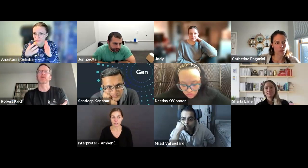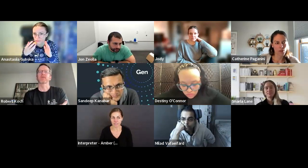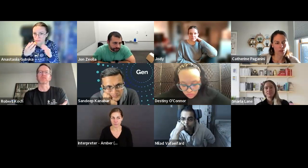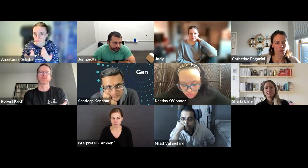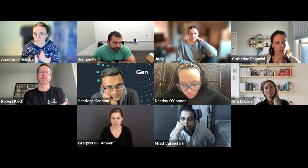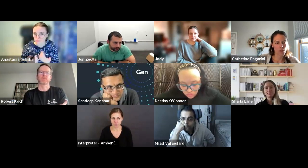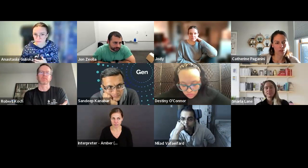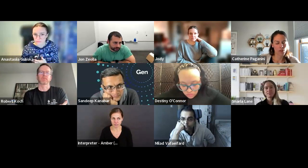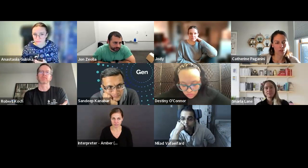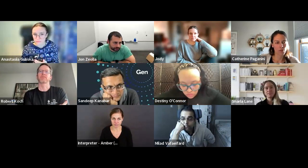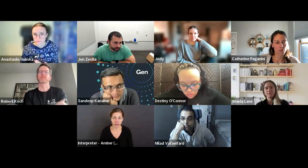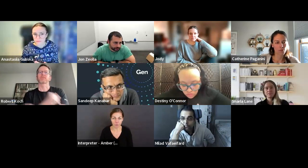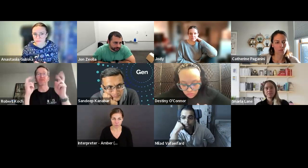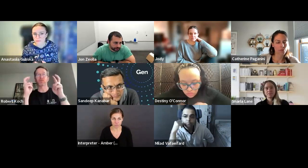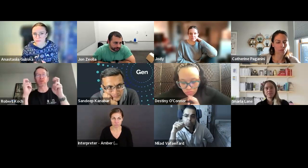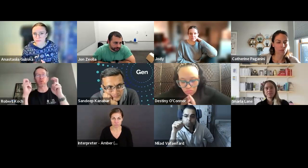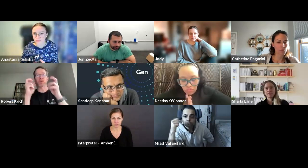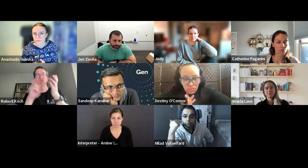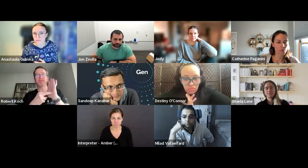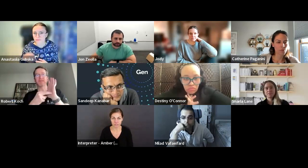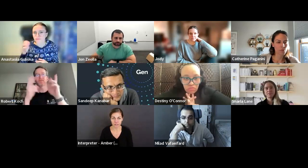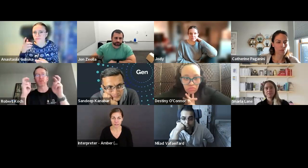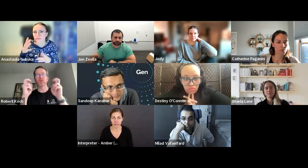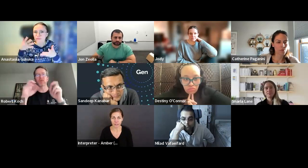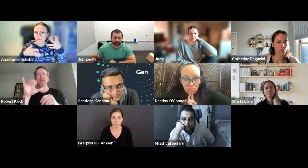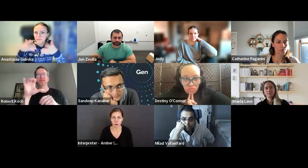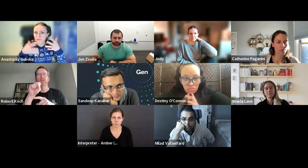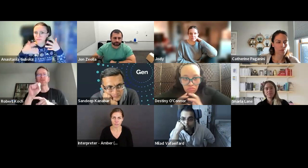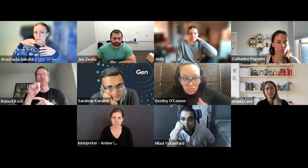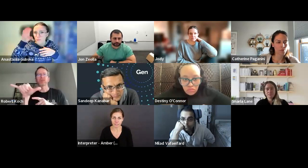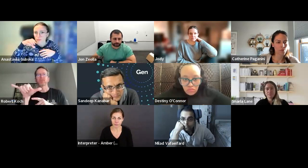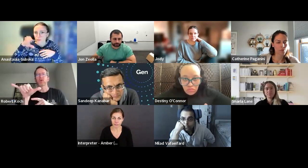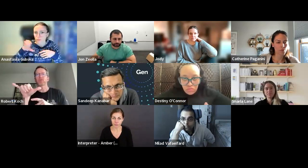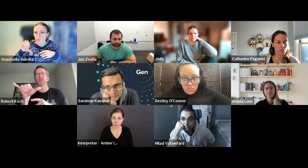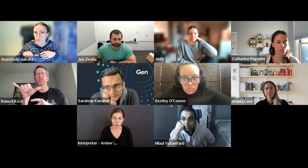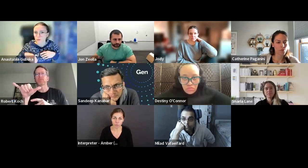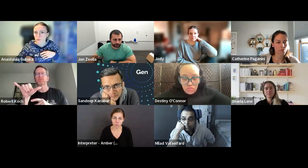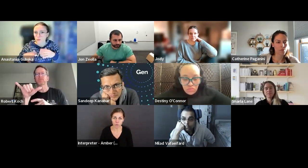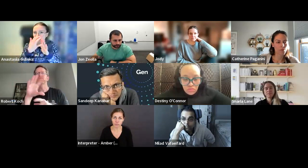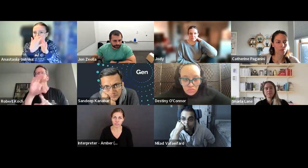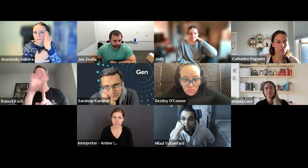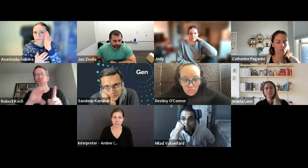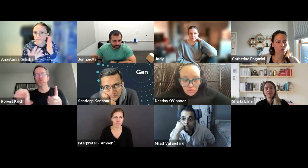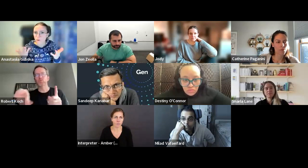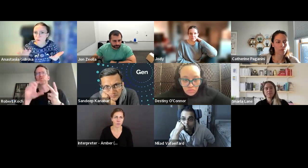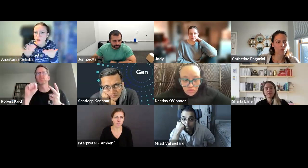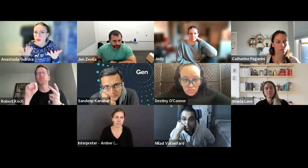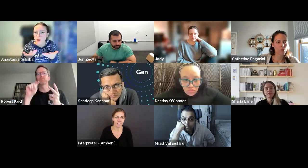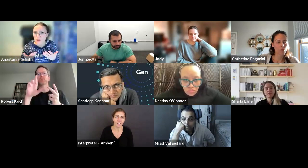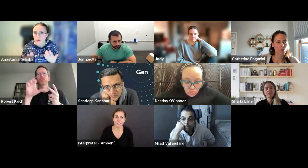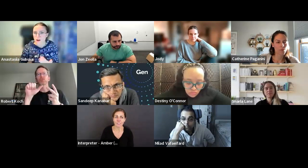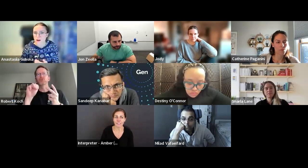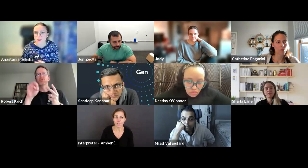putting all of this information down. And Rob says the different quotes or the, what do you